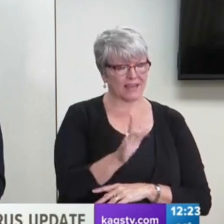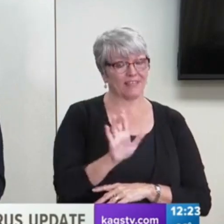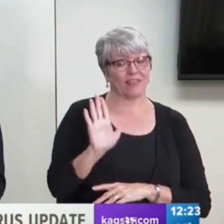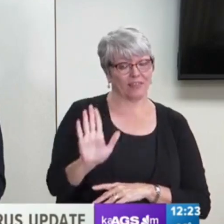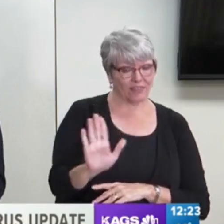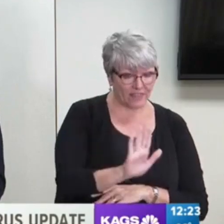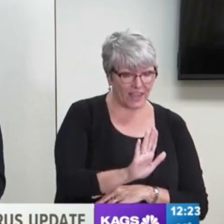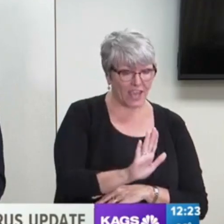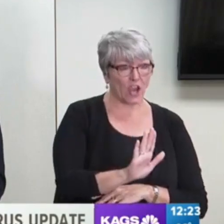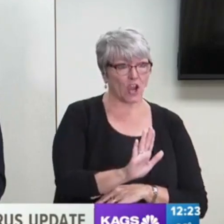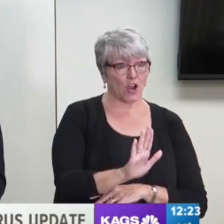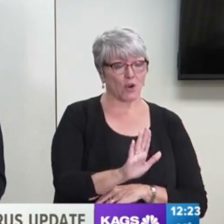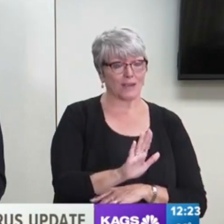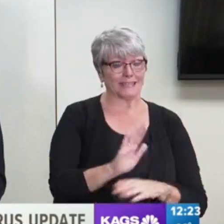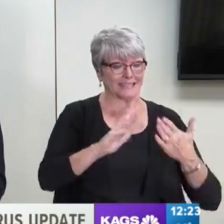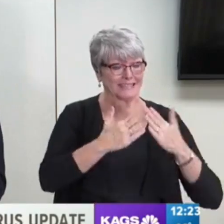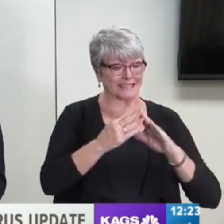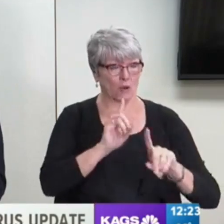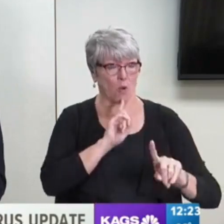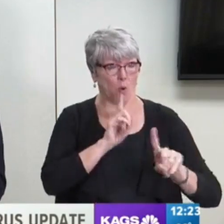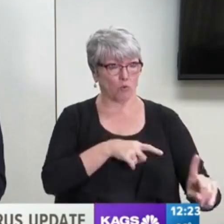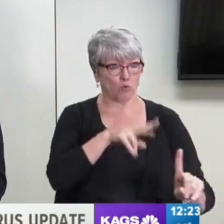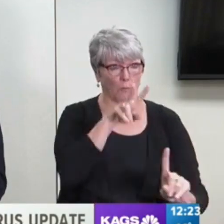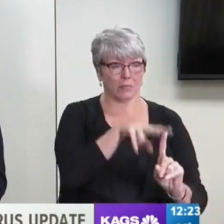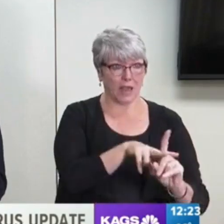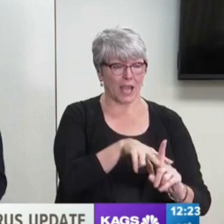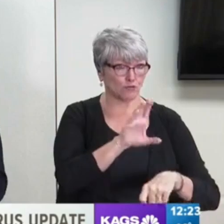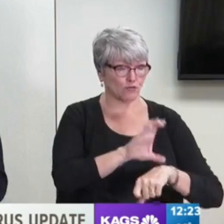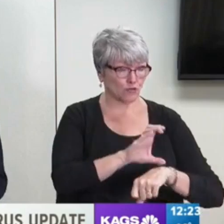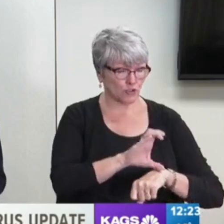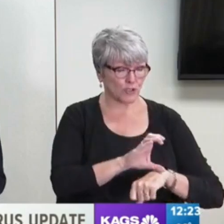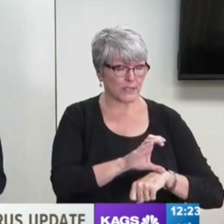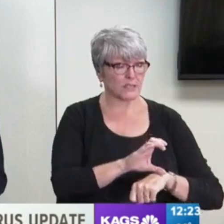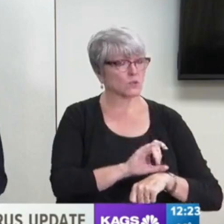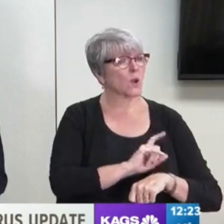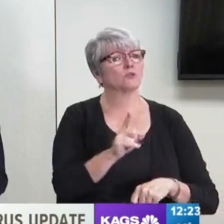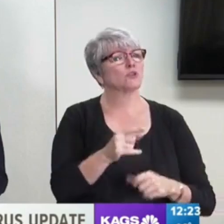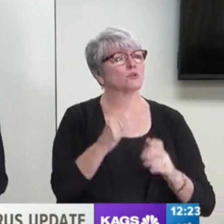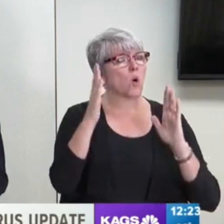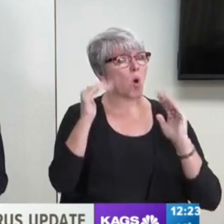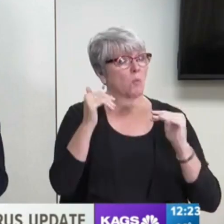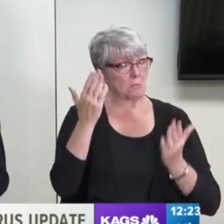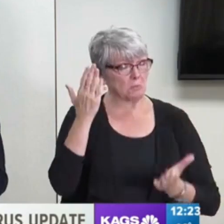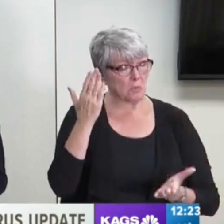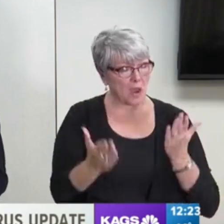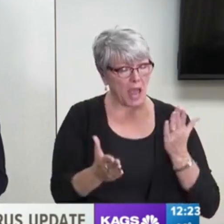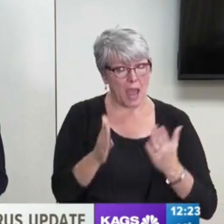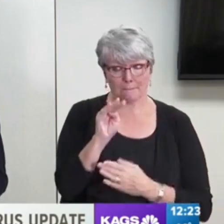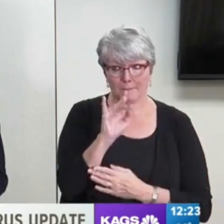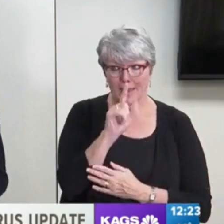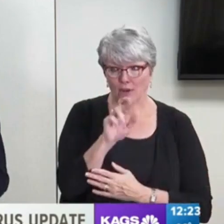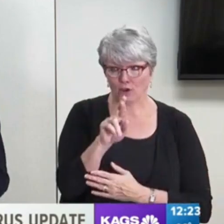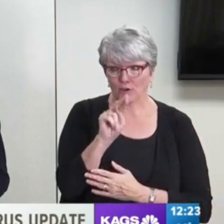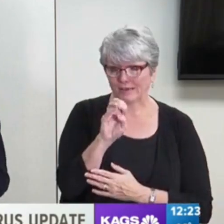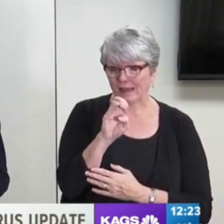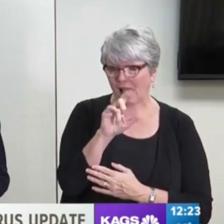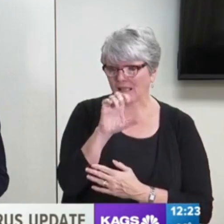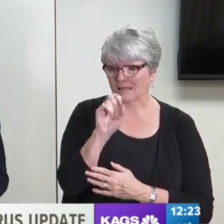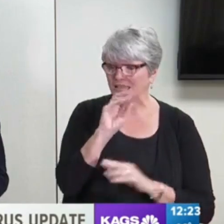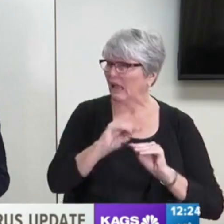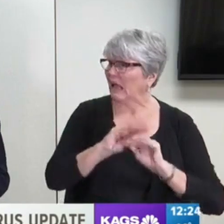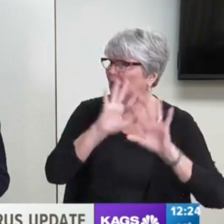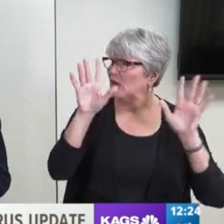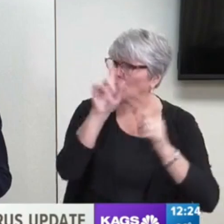their municipal orders did apply to churches. So I'm just hoping that perhaps Mayor Nelson can clear